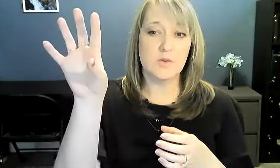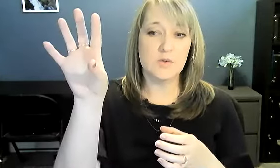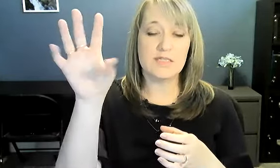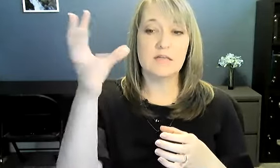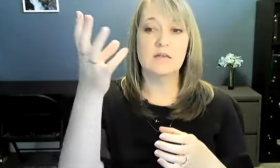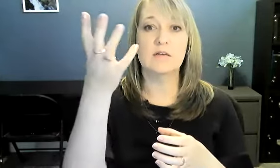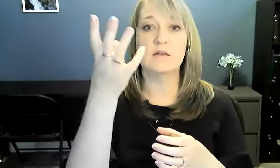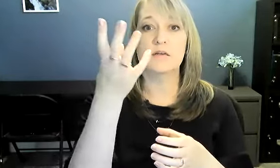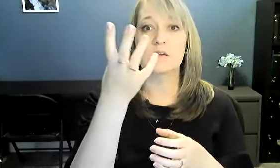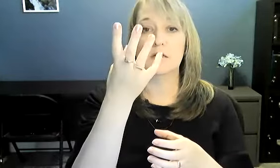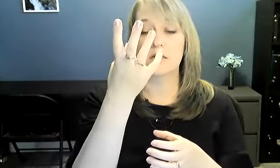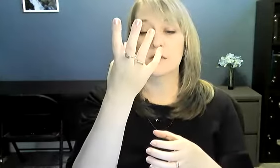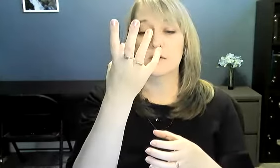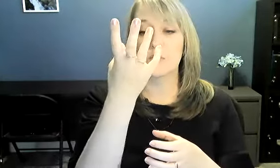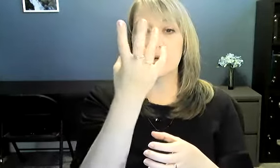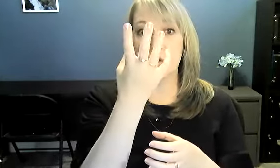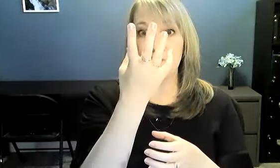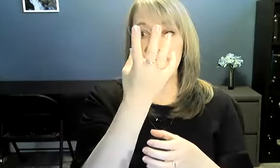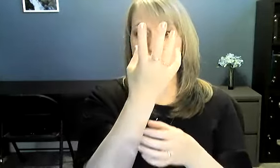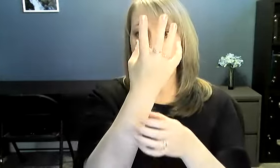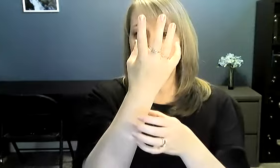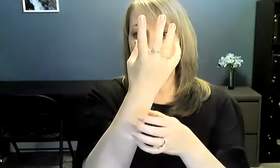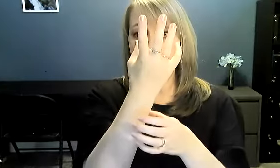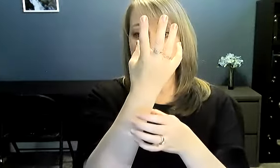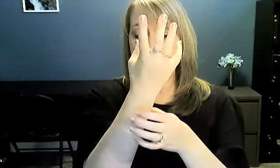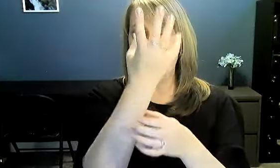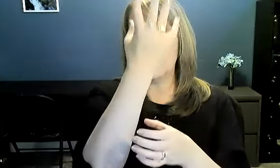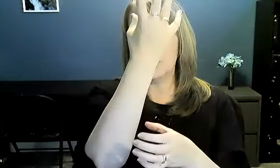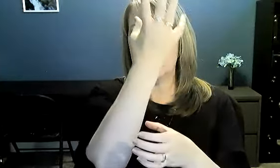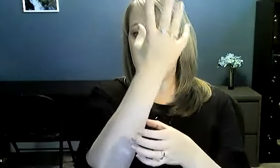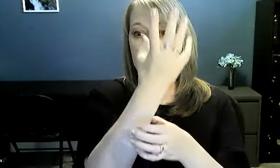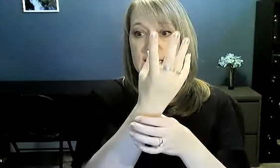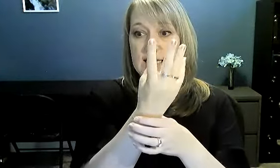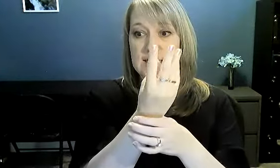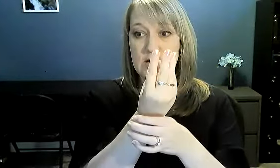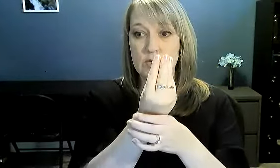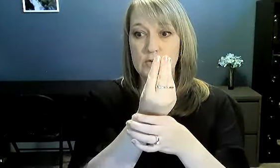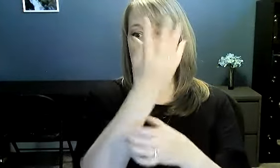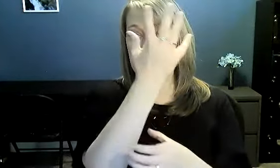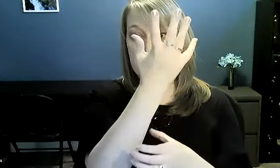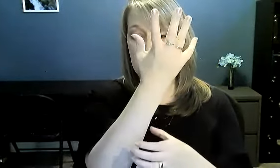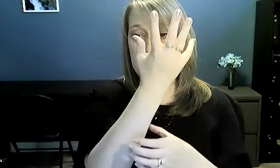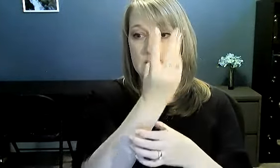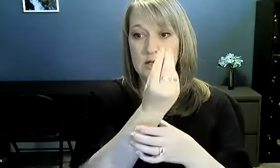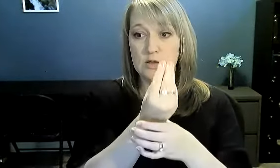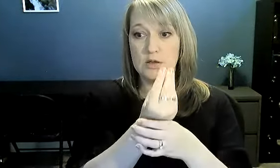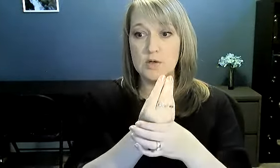loose with your palm facing you. And what's going to happen is you're going to bring it down your dominant hand and close